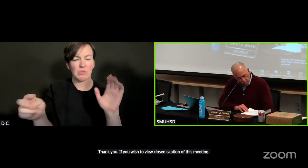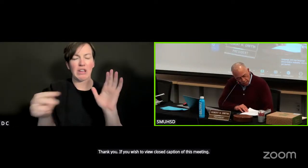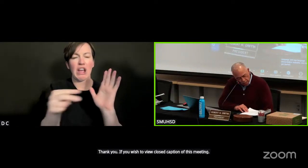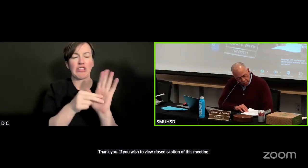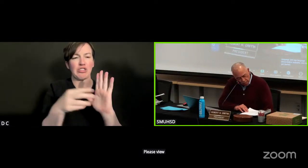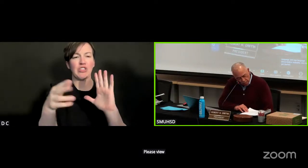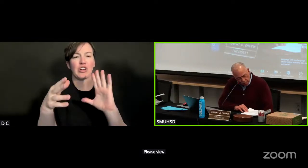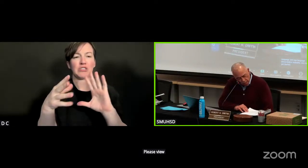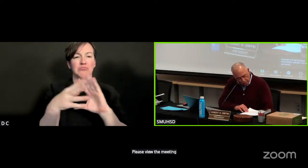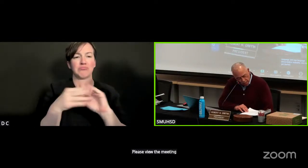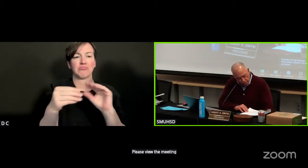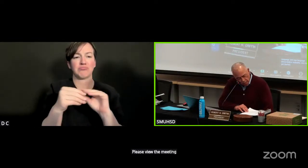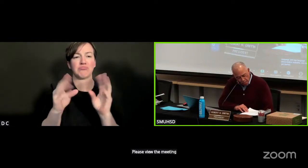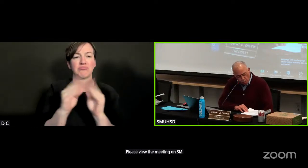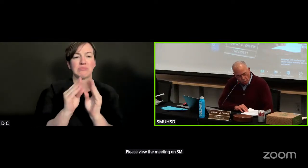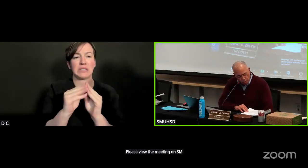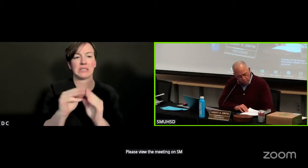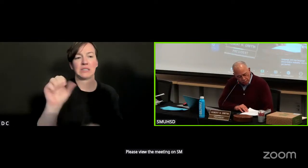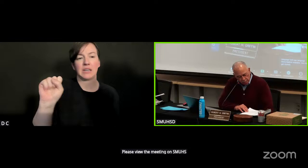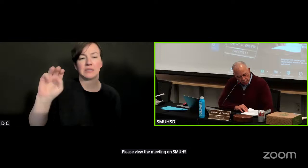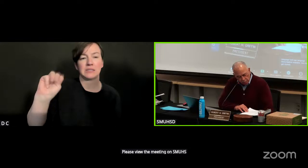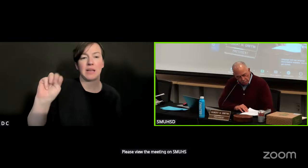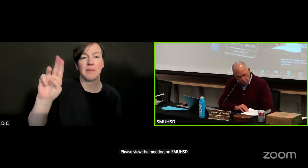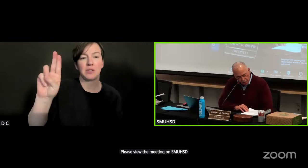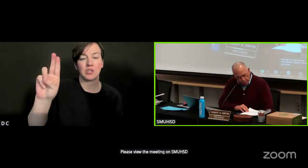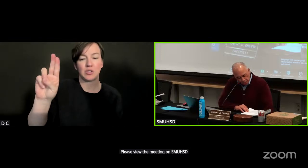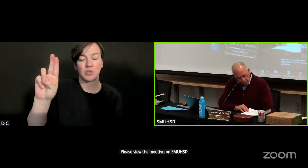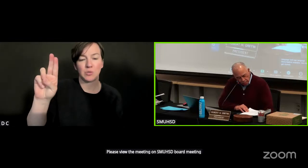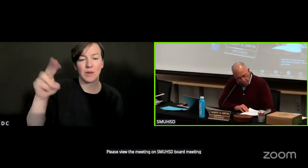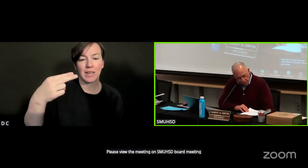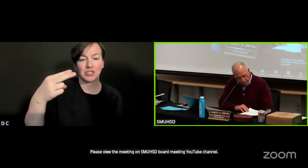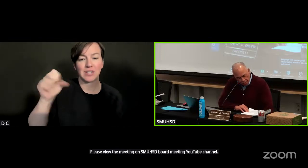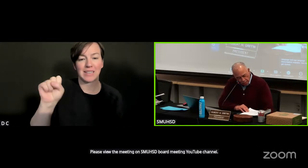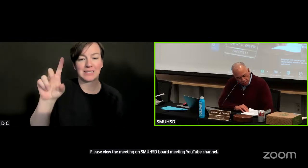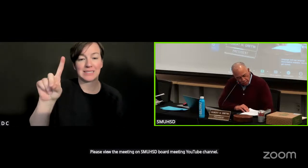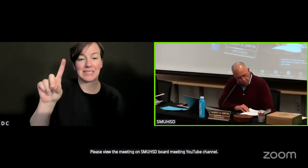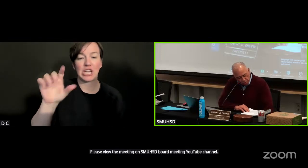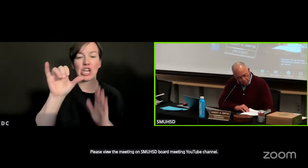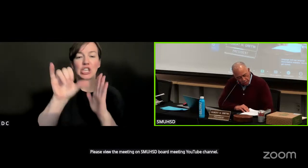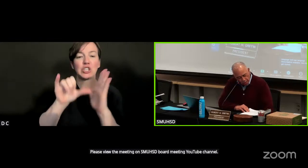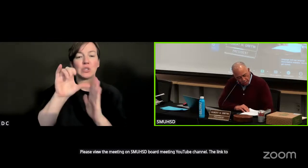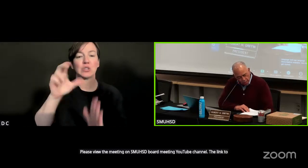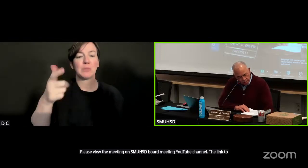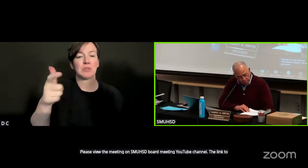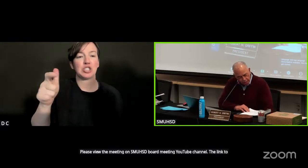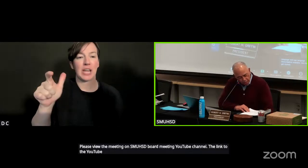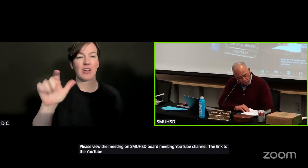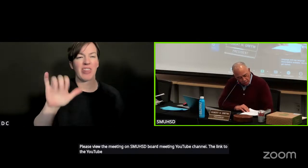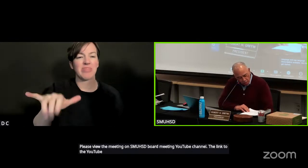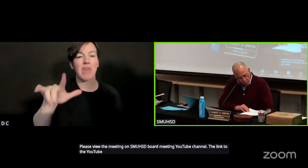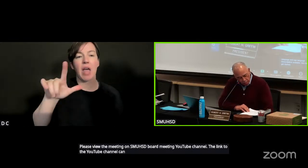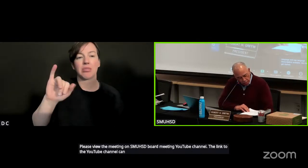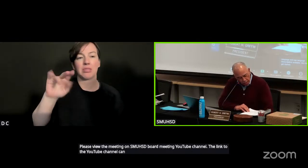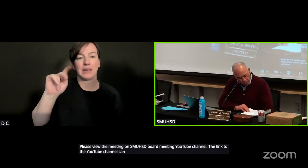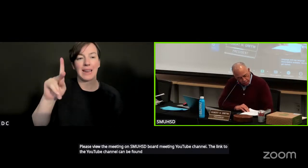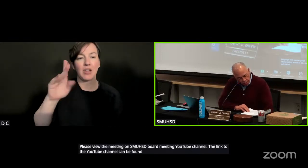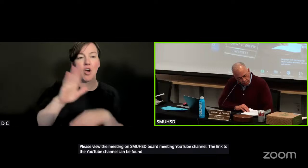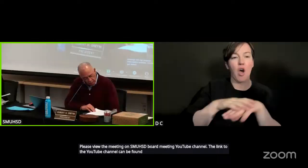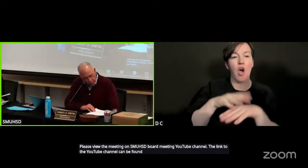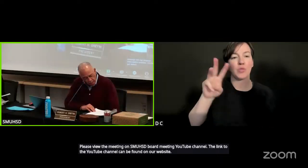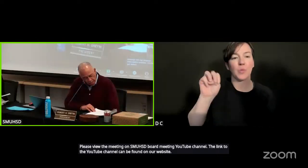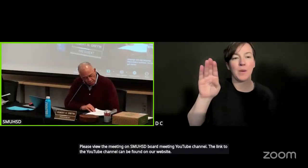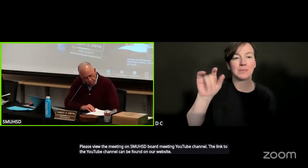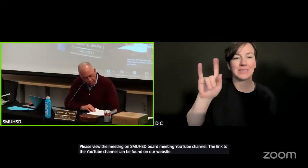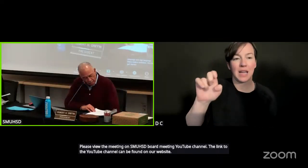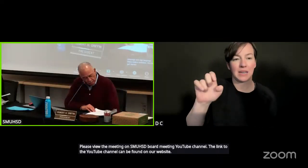on SMUHSD Board Meeting YouTube channel. The link to the YouTube channel can be found on our website. You